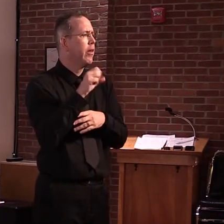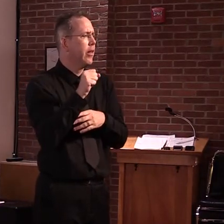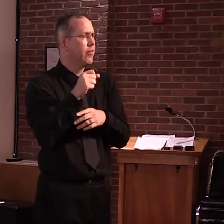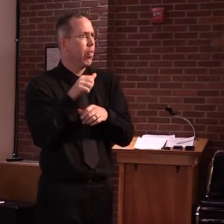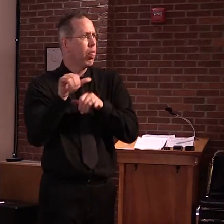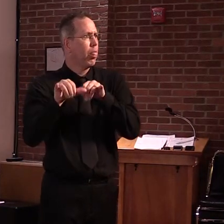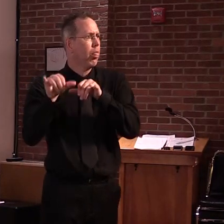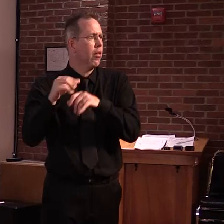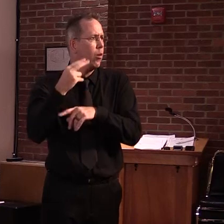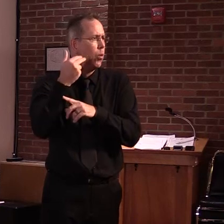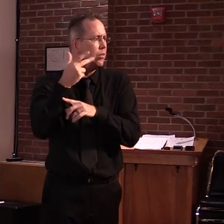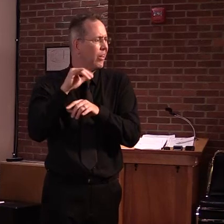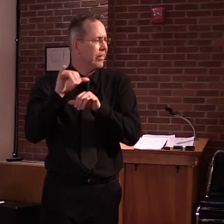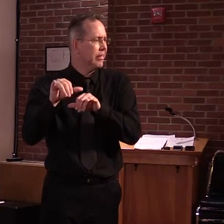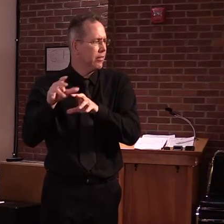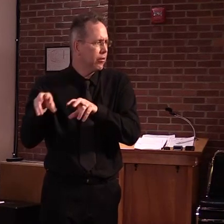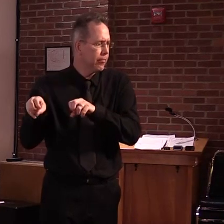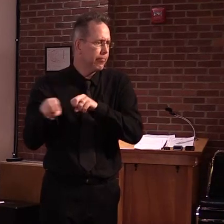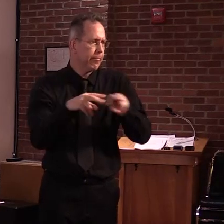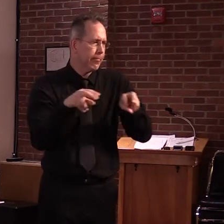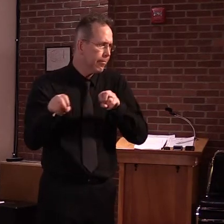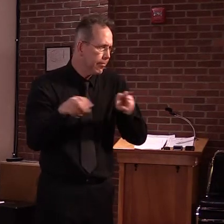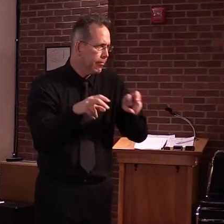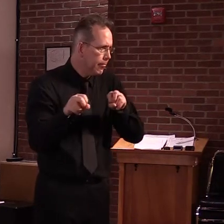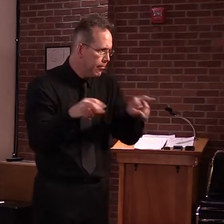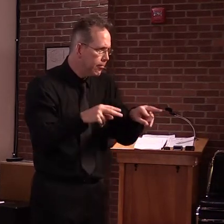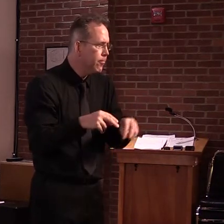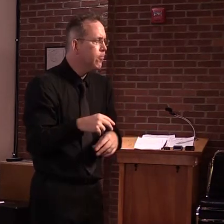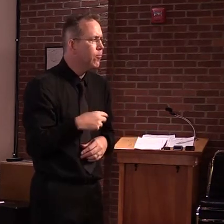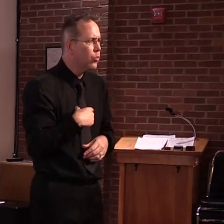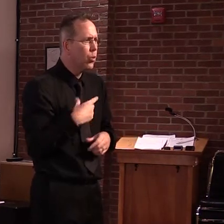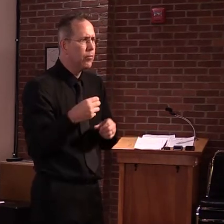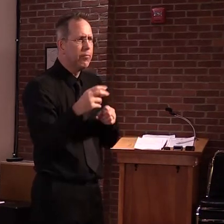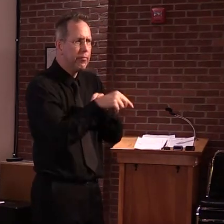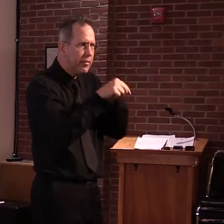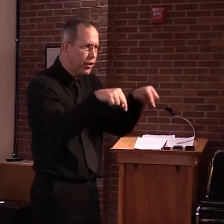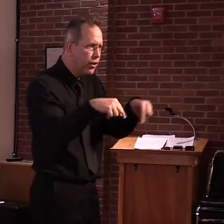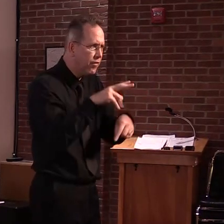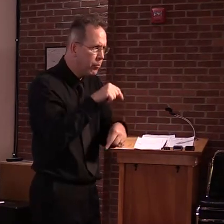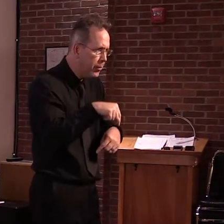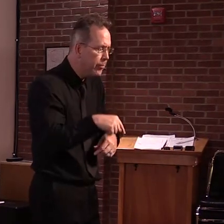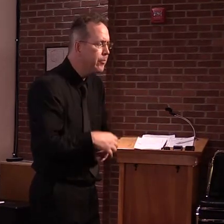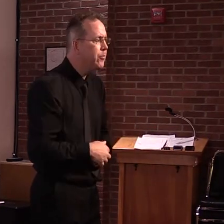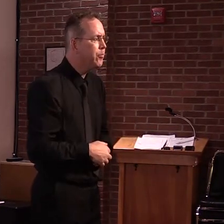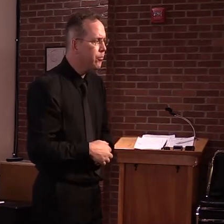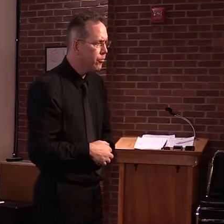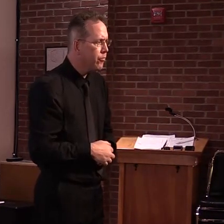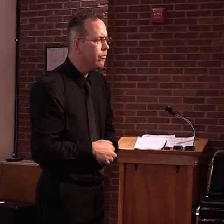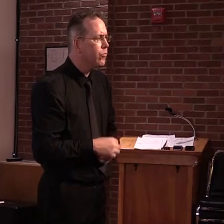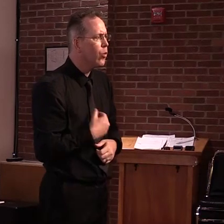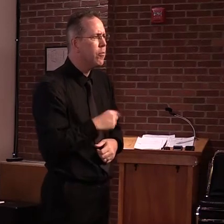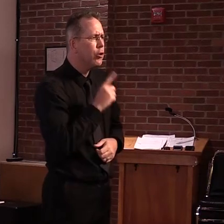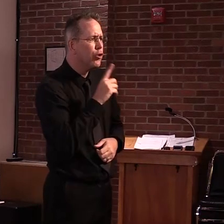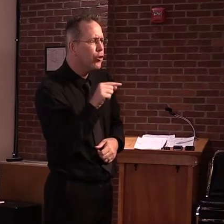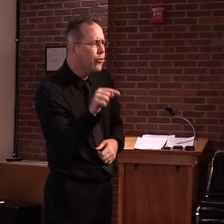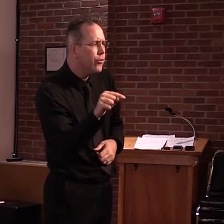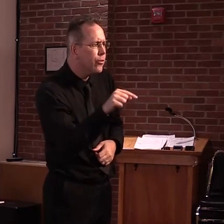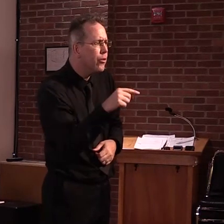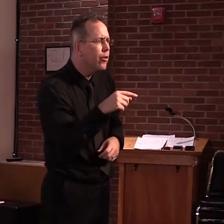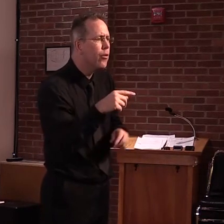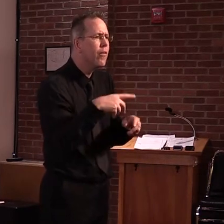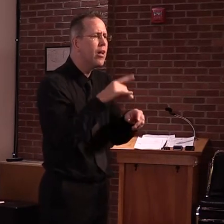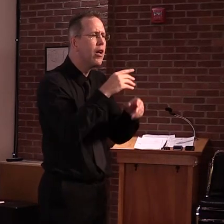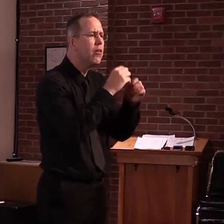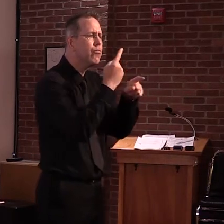issue that we have here in the state, plus making sure that we get people into a permanent housing